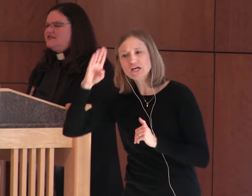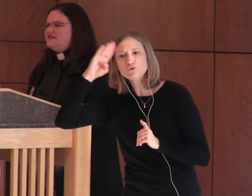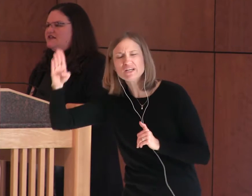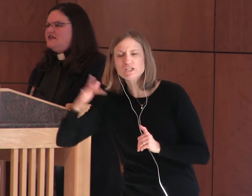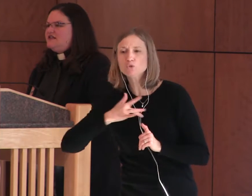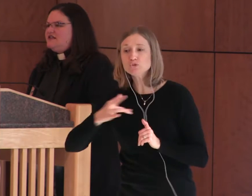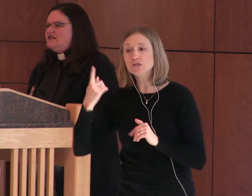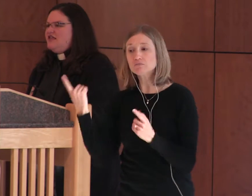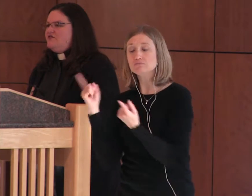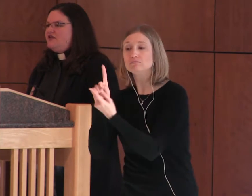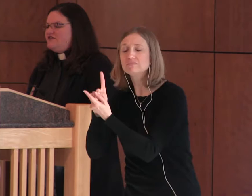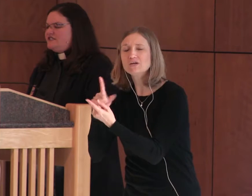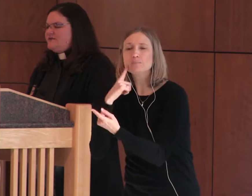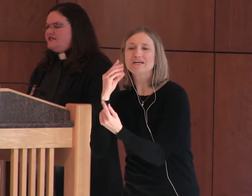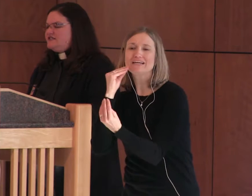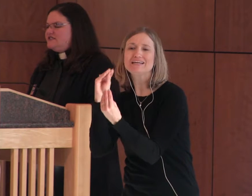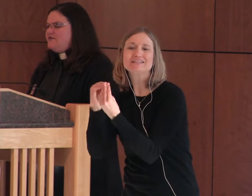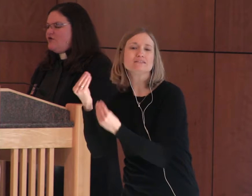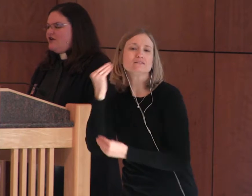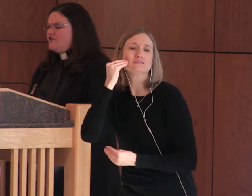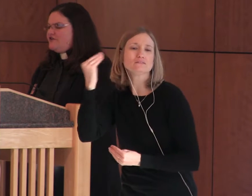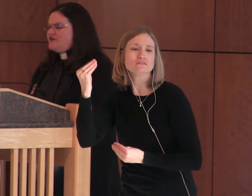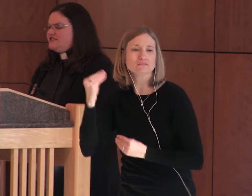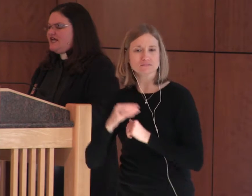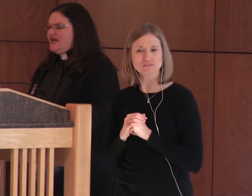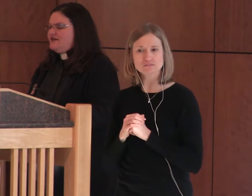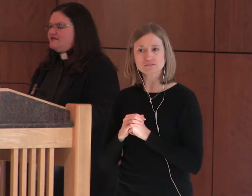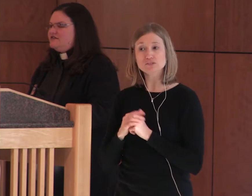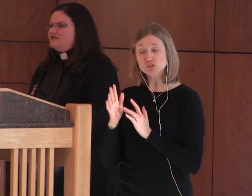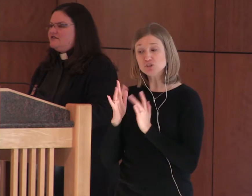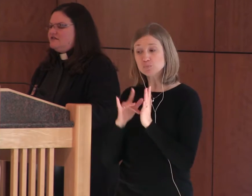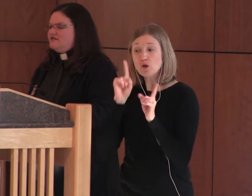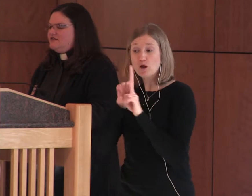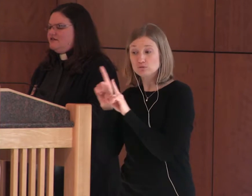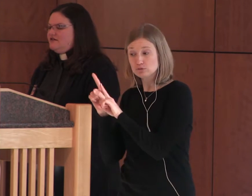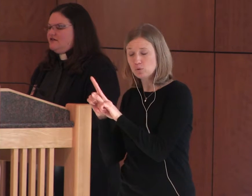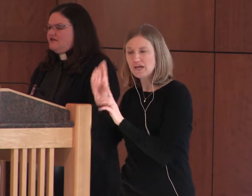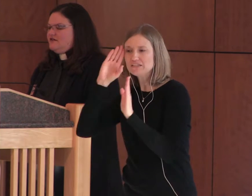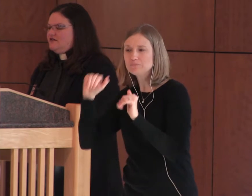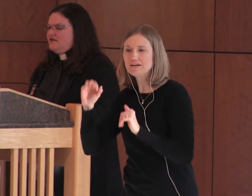kiss. He would have expected some oil for his head.